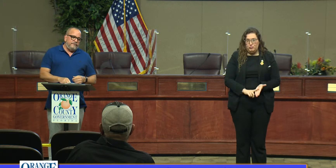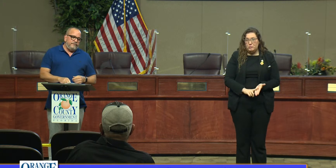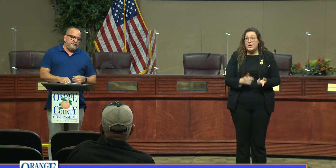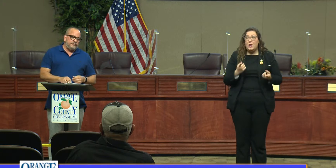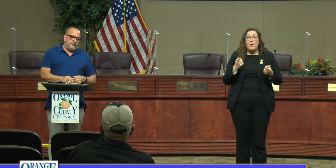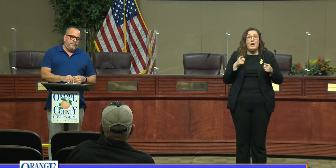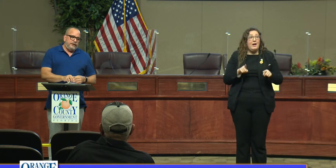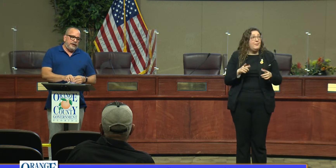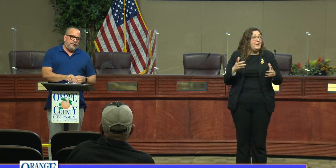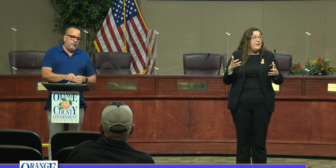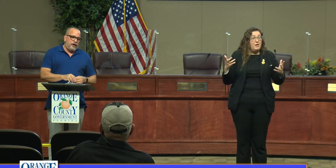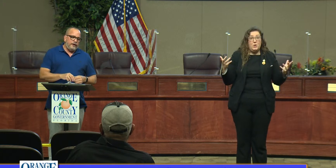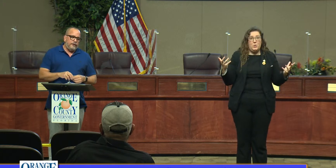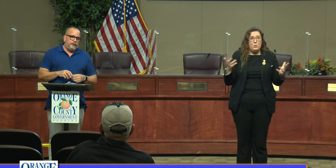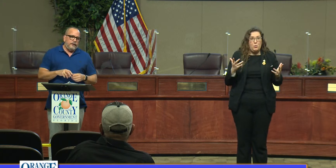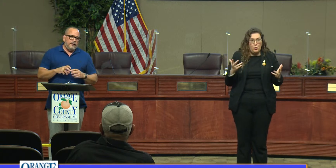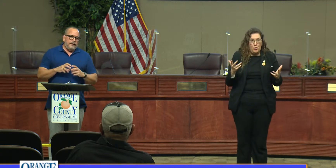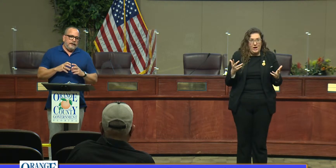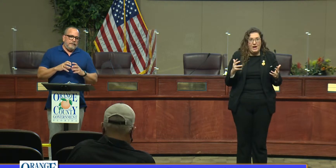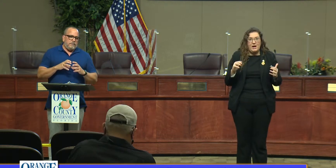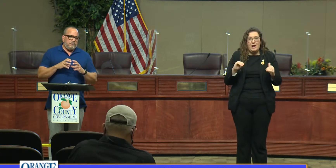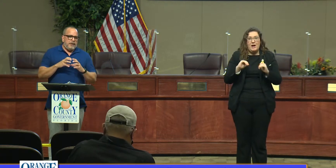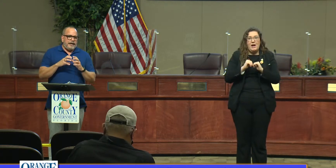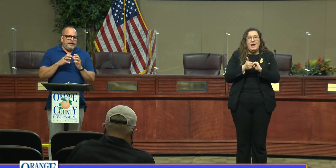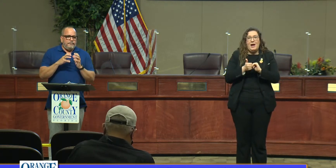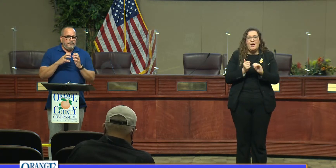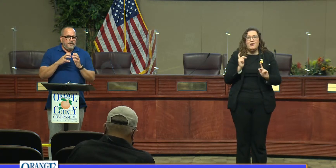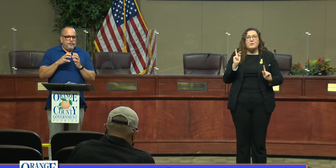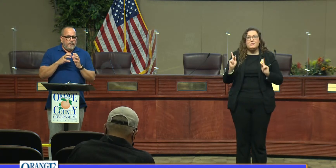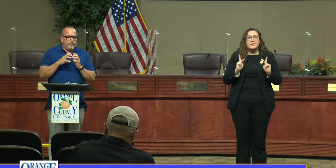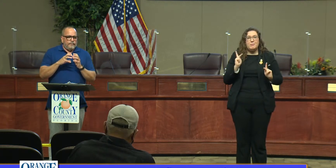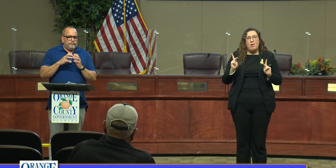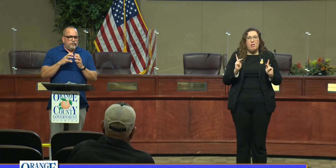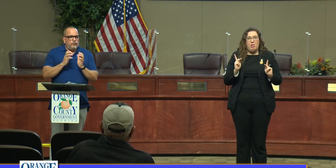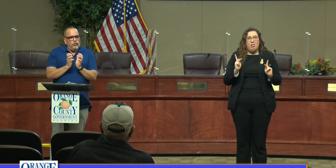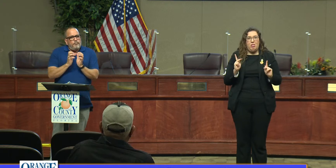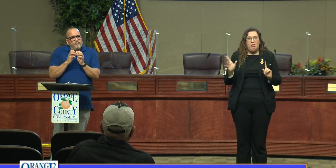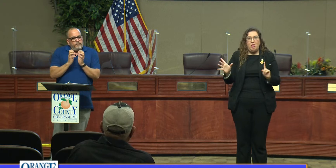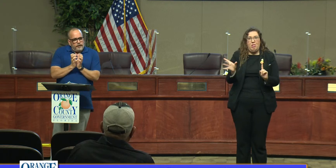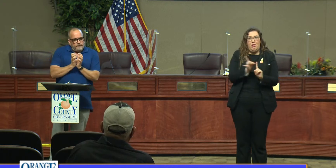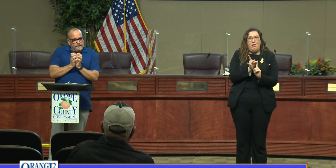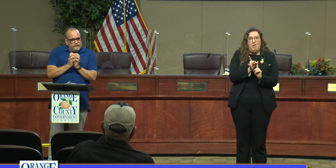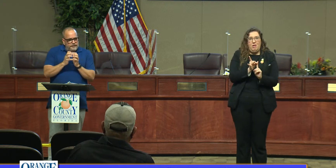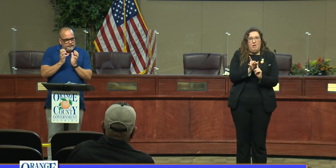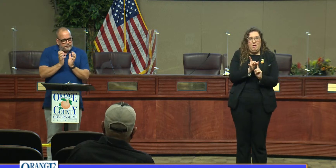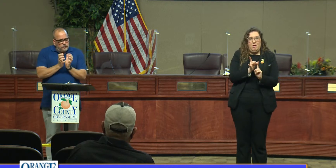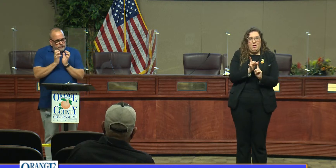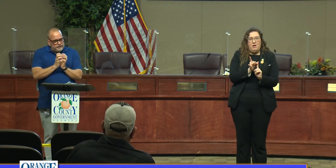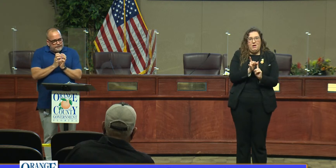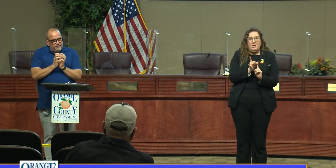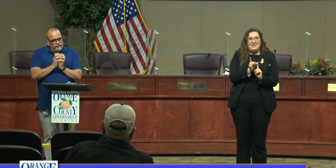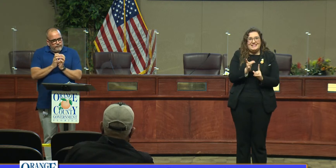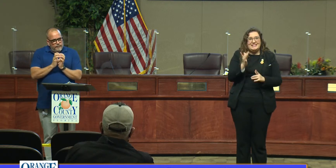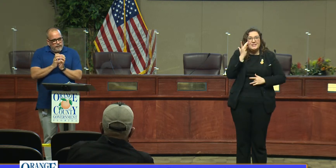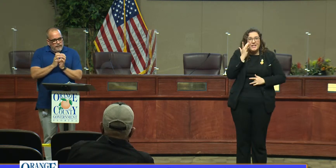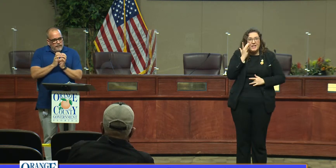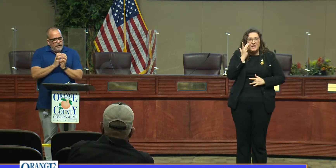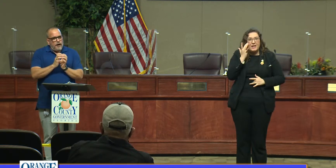really the infections are being acquired by group of friends in the school